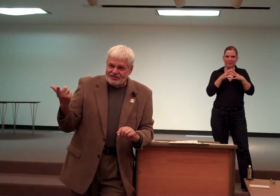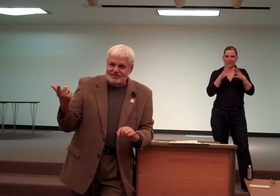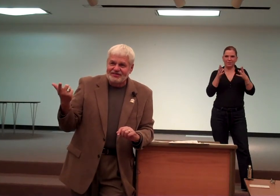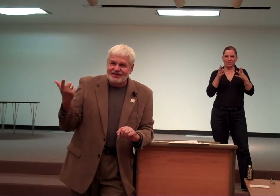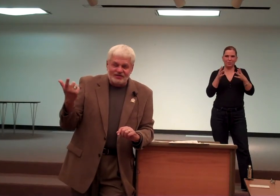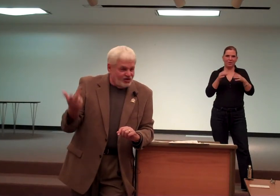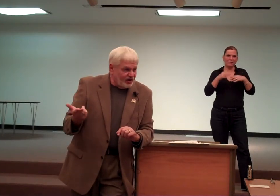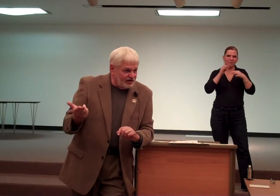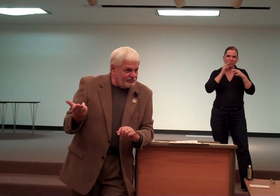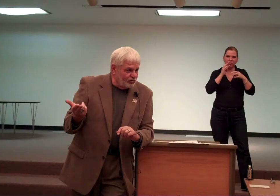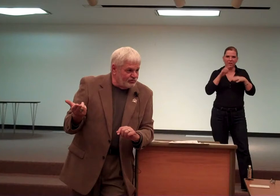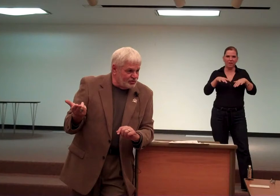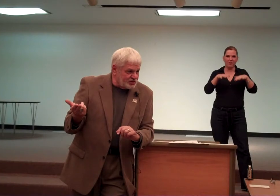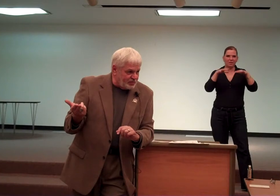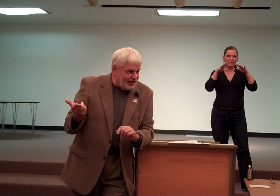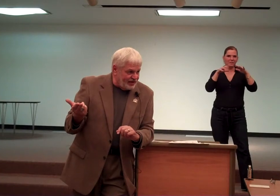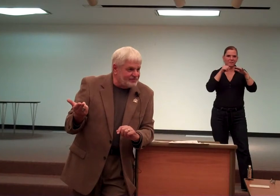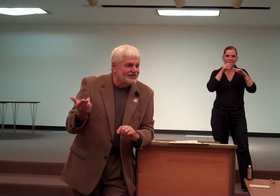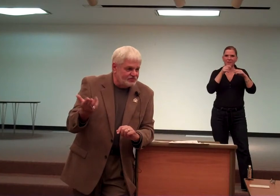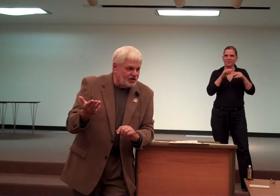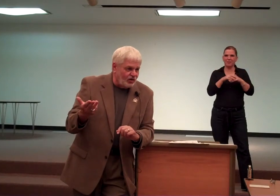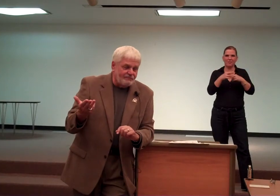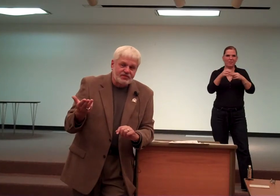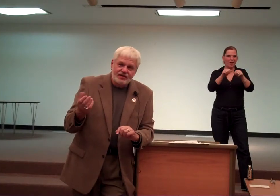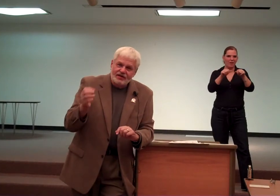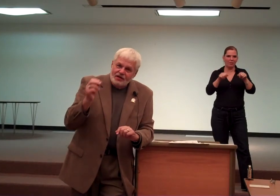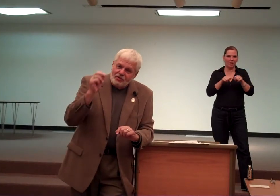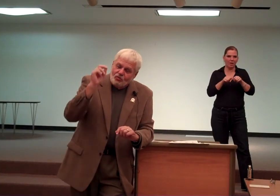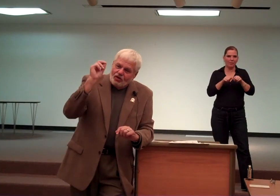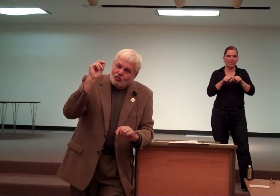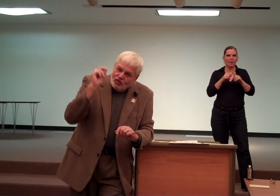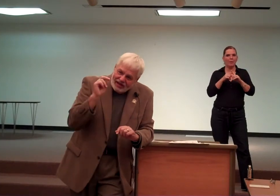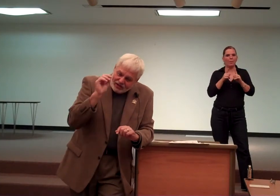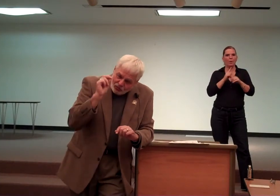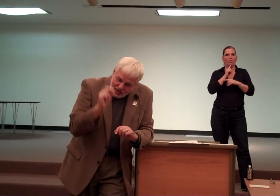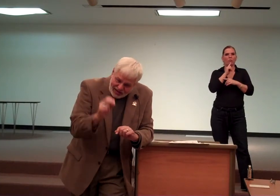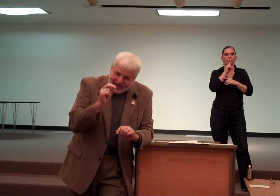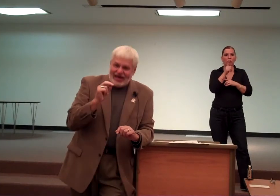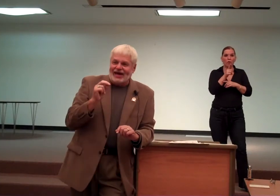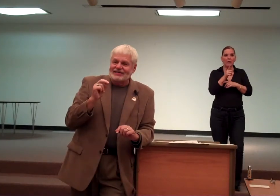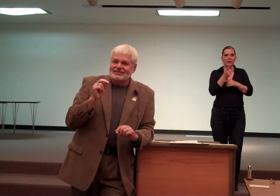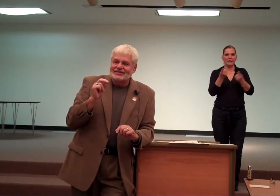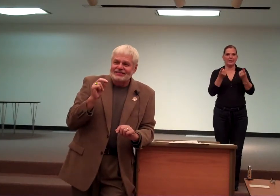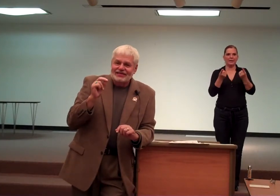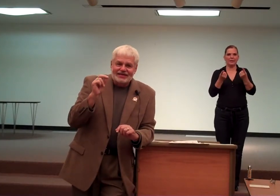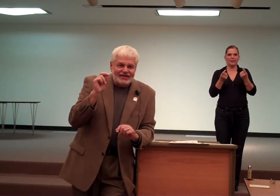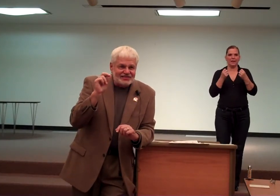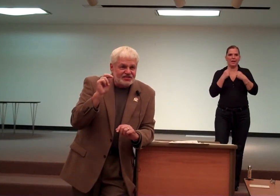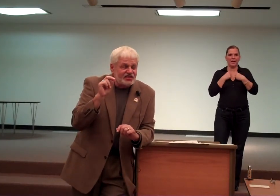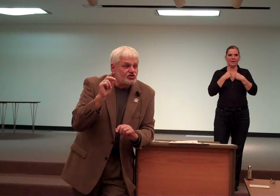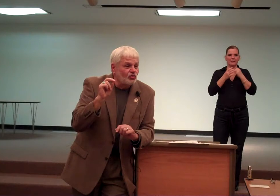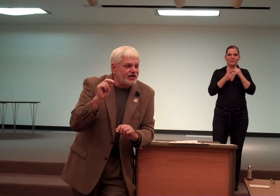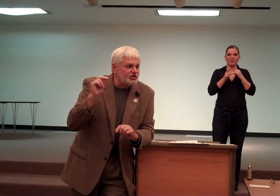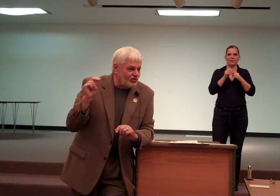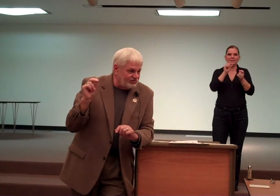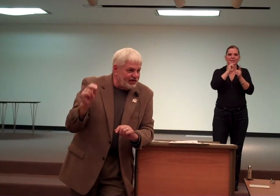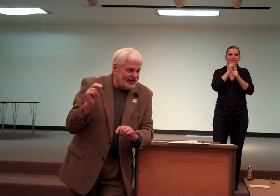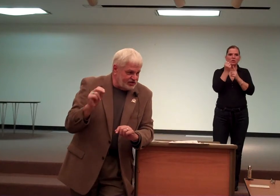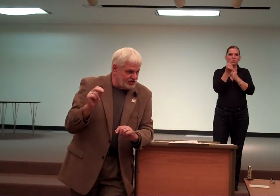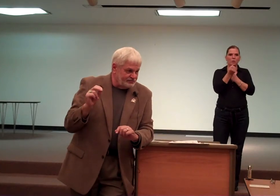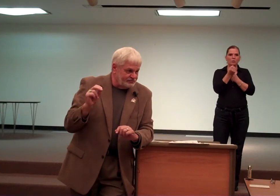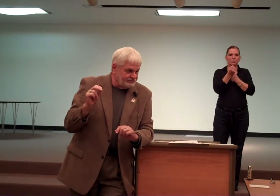many floods, not enough room to expand, so on. But what Wheeling really has is a